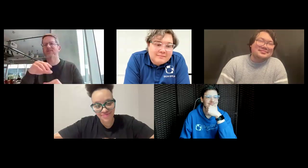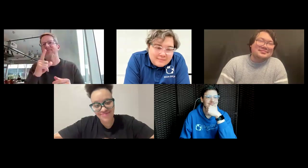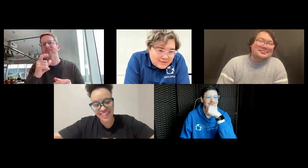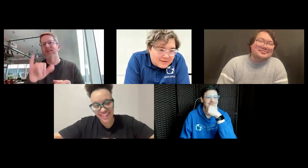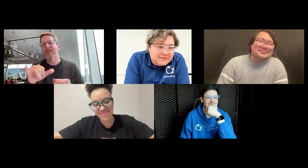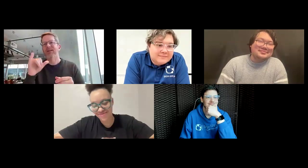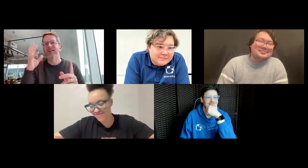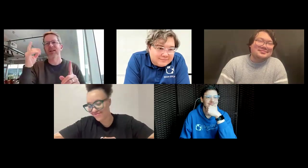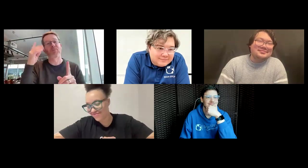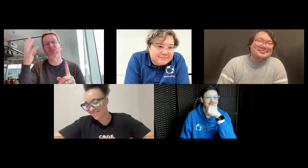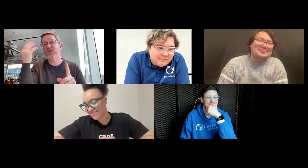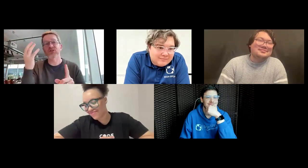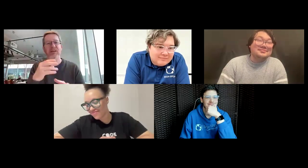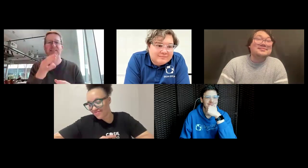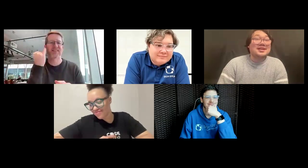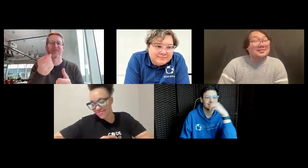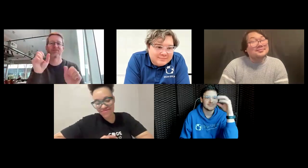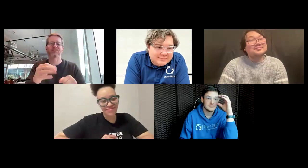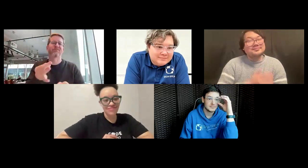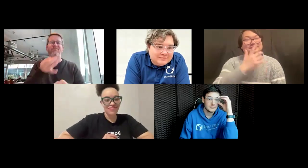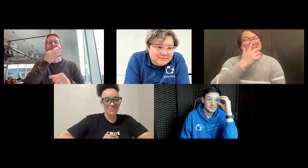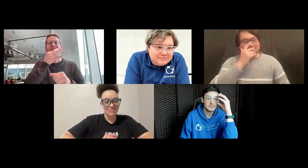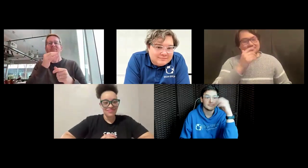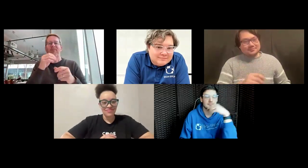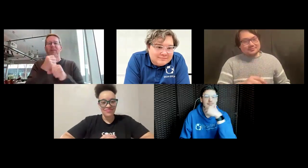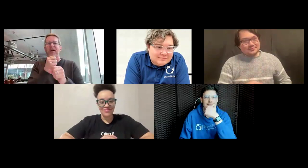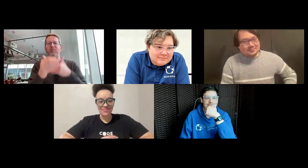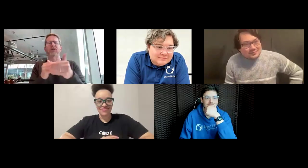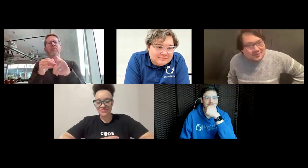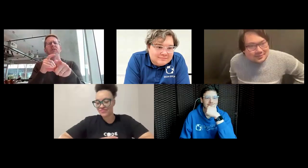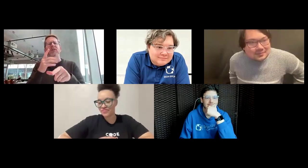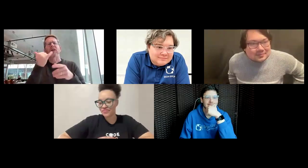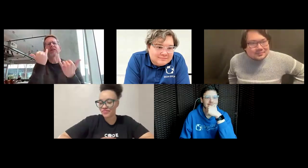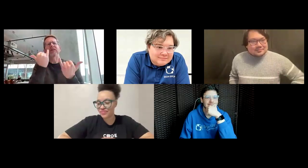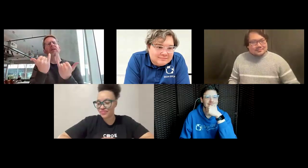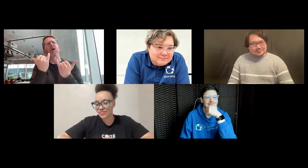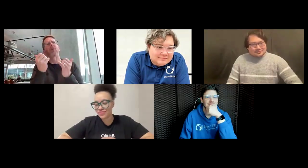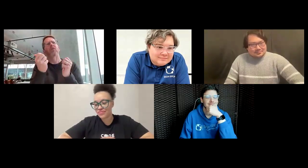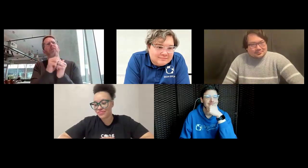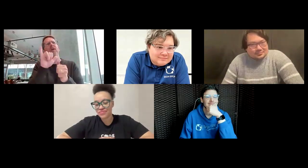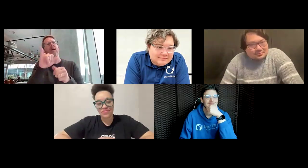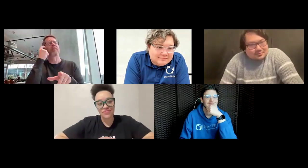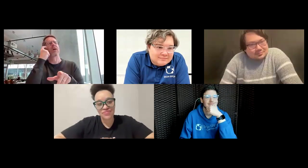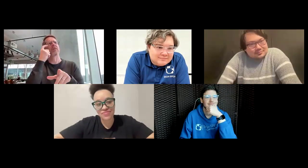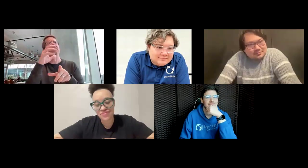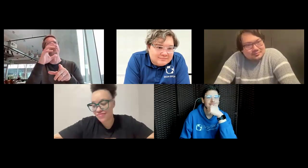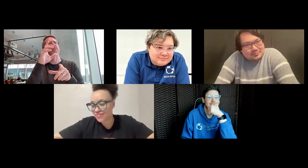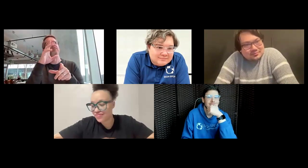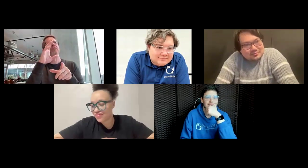adding obviously some other things like international sign and gestures. I think that, it's not necessarily